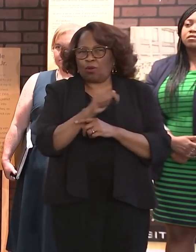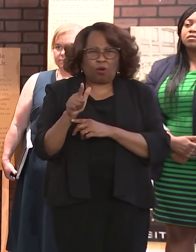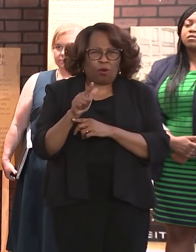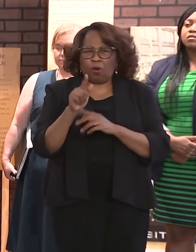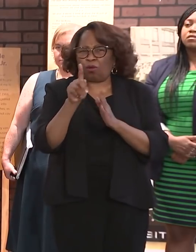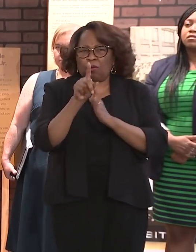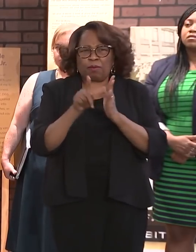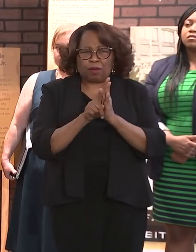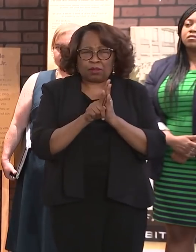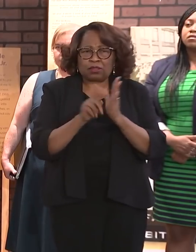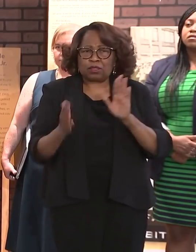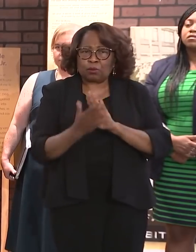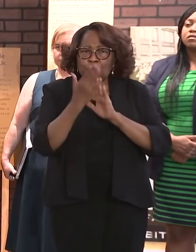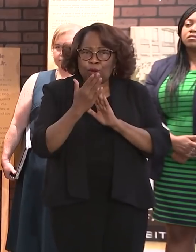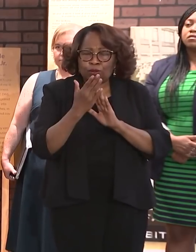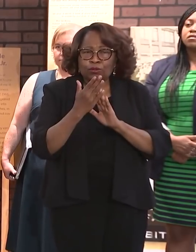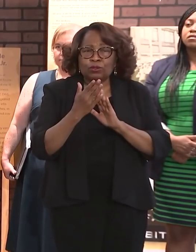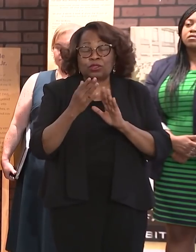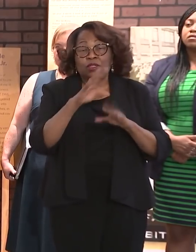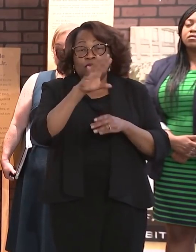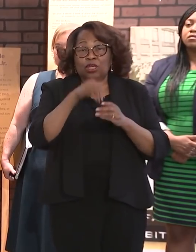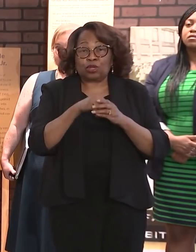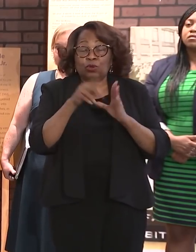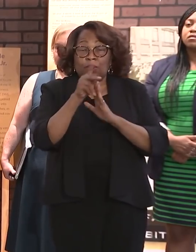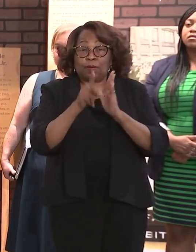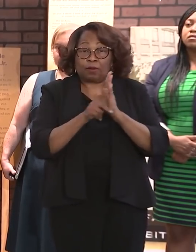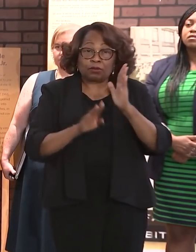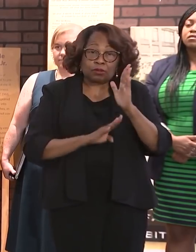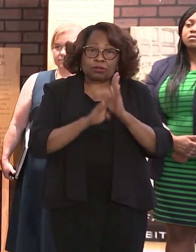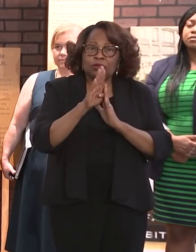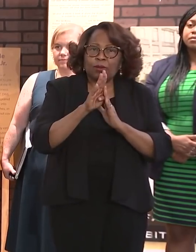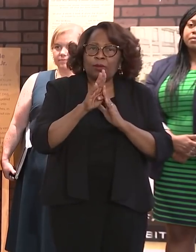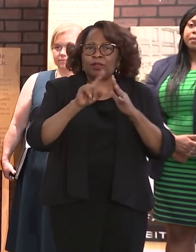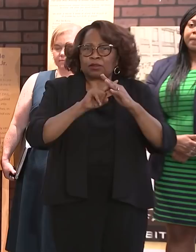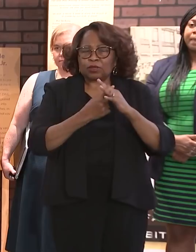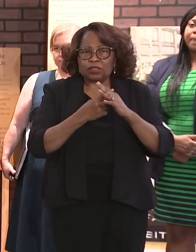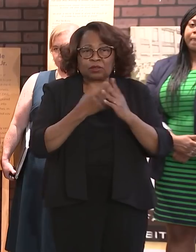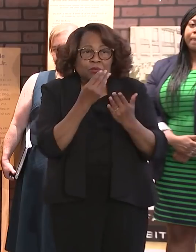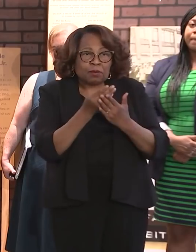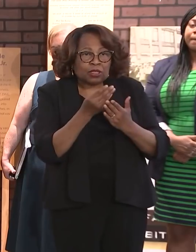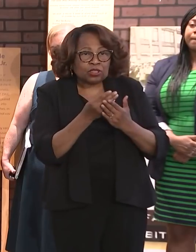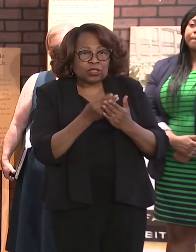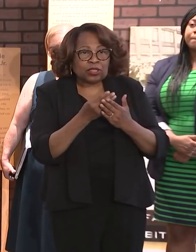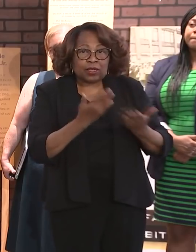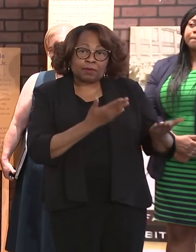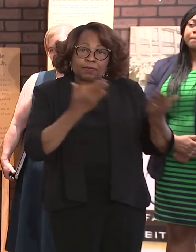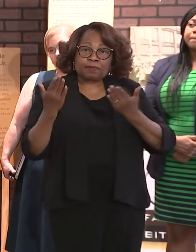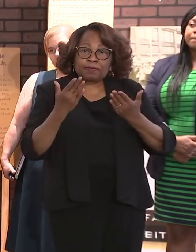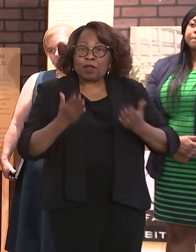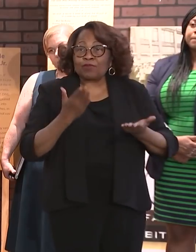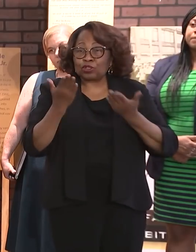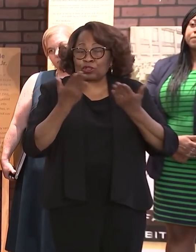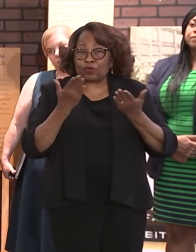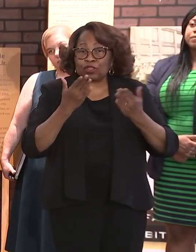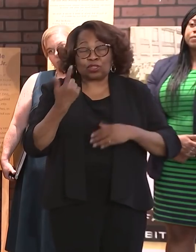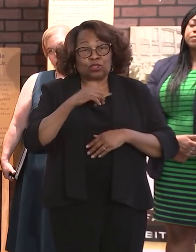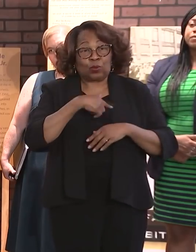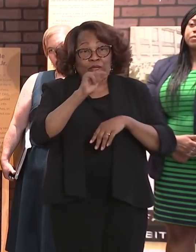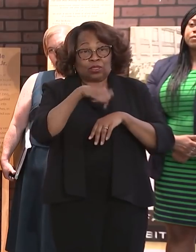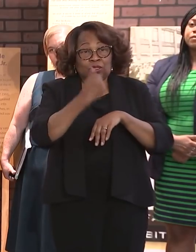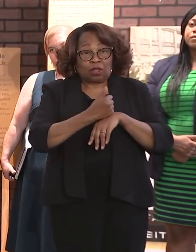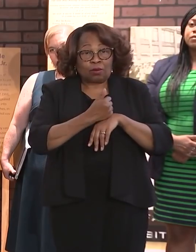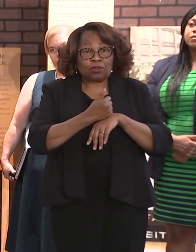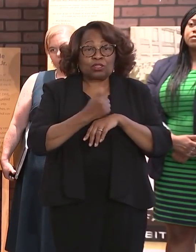to the city's decision-making, including policy development and implementation, budgeting, and delivery of services. We established